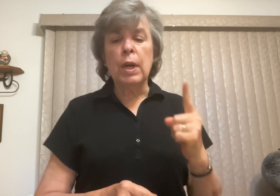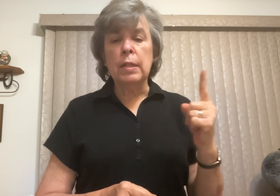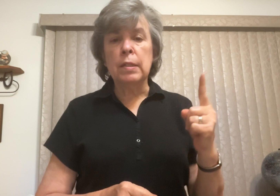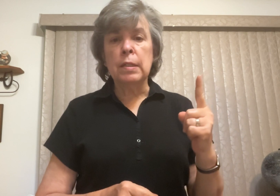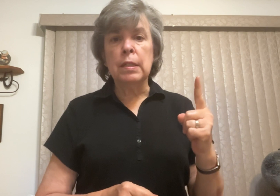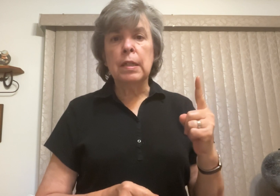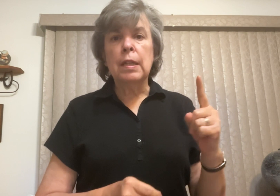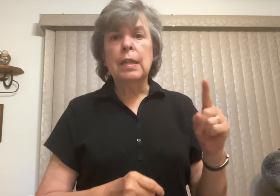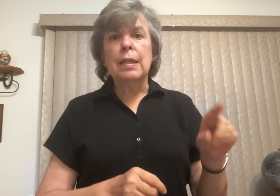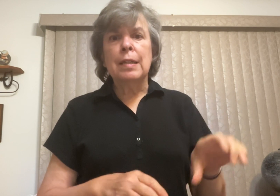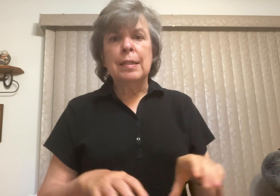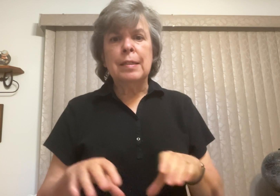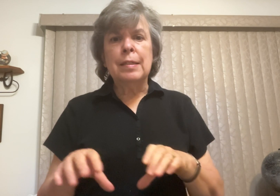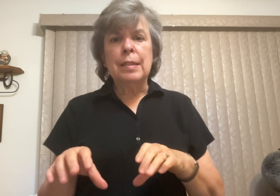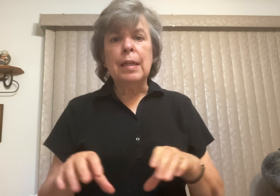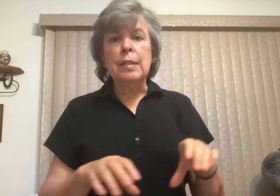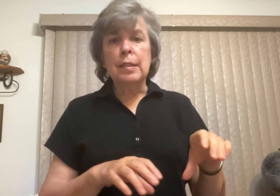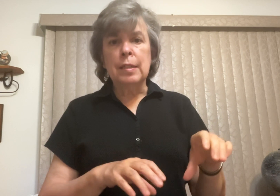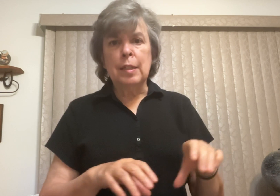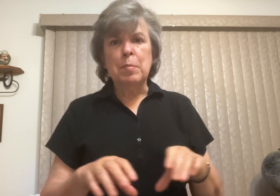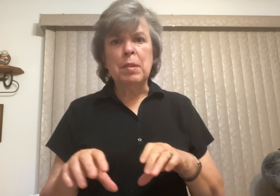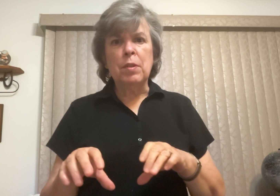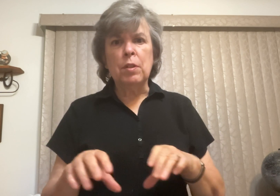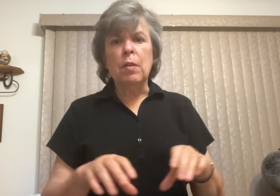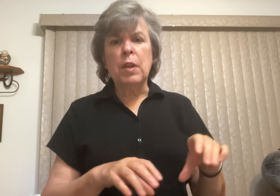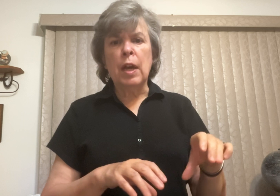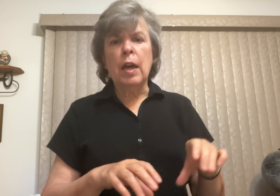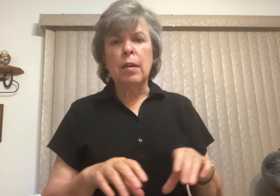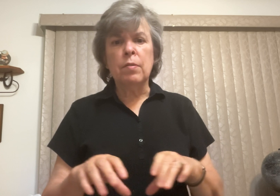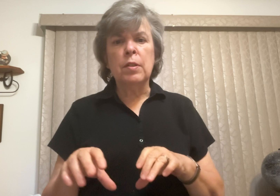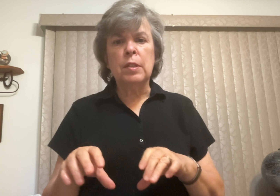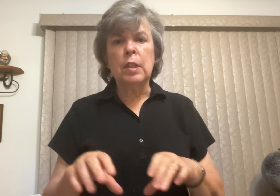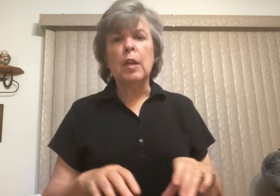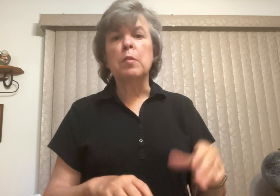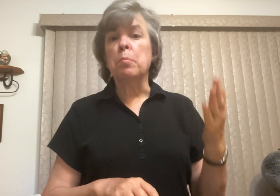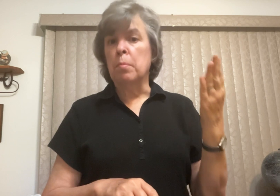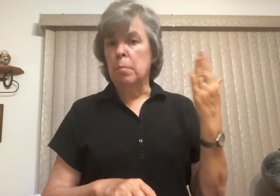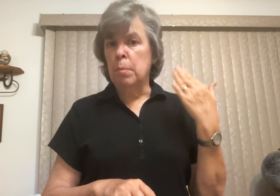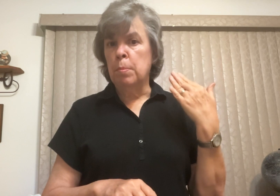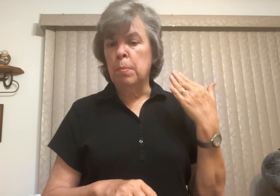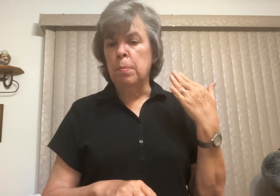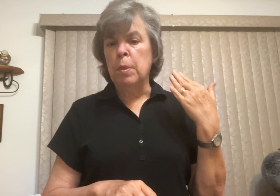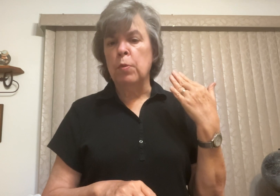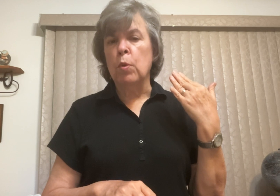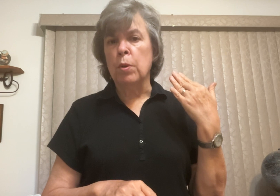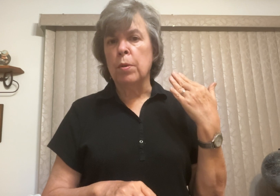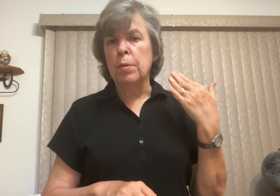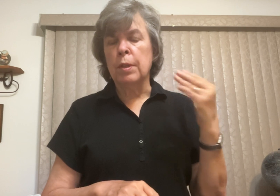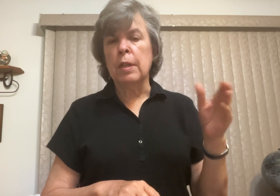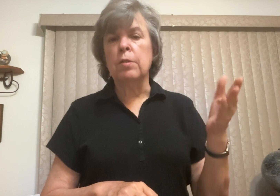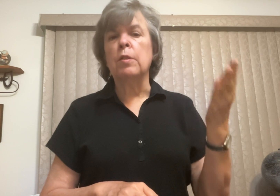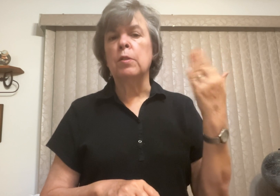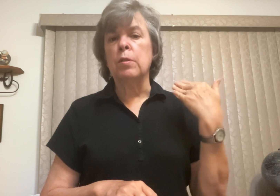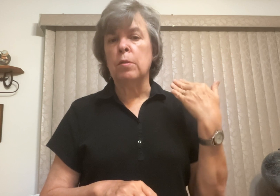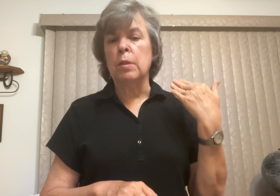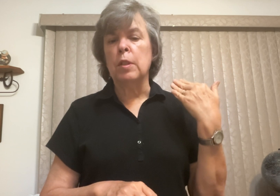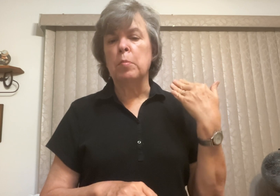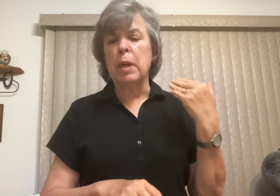always done, and I'm leaving off the have, done before. Okay, so this is in the past.